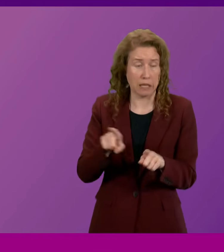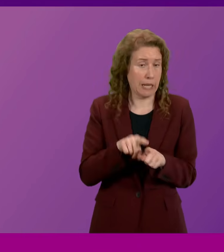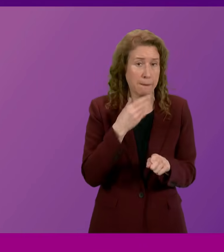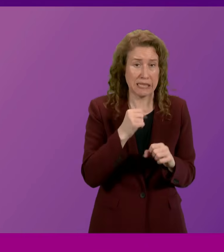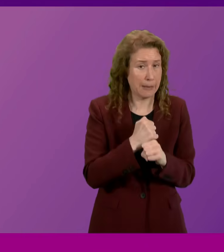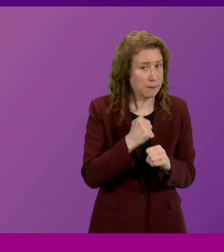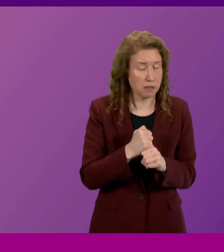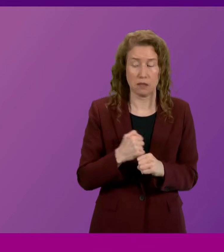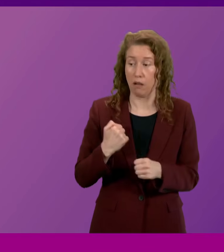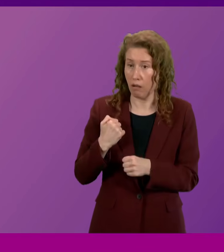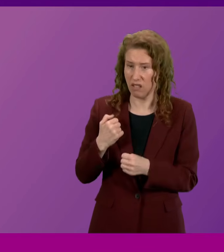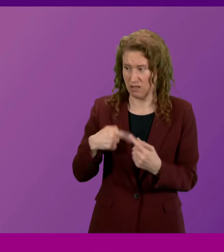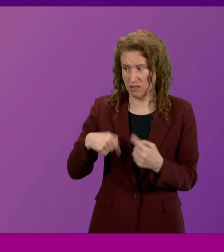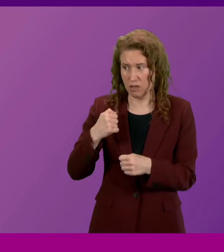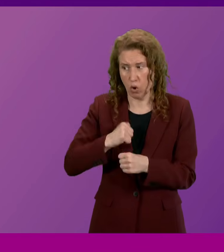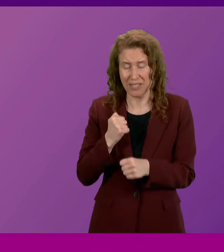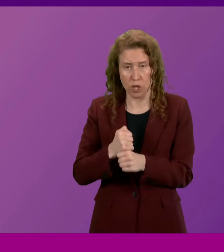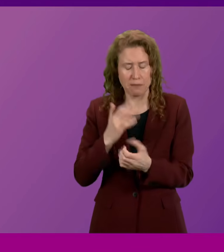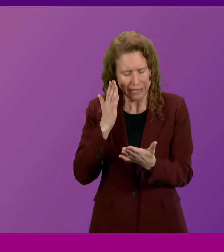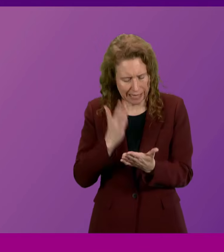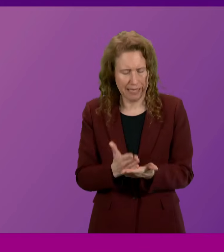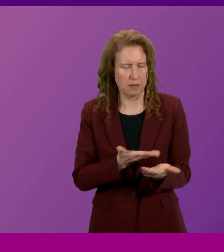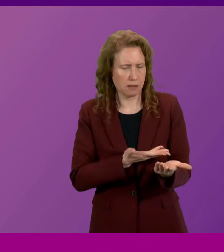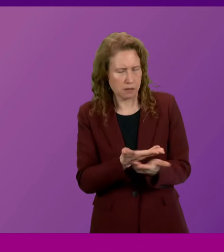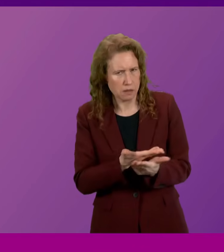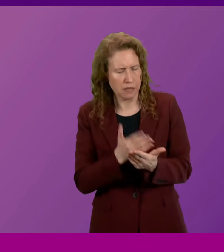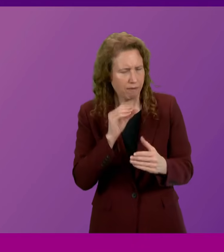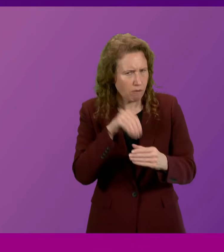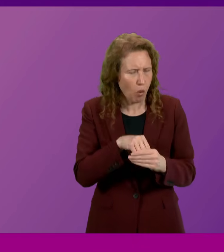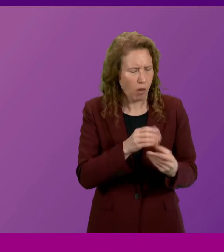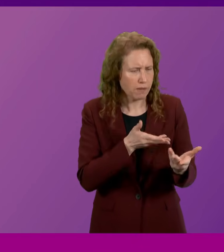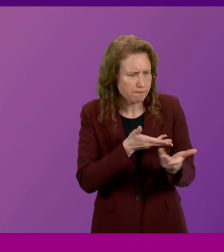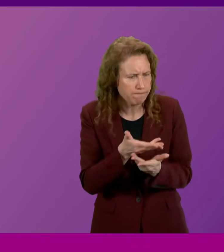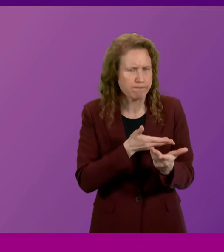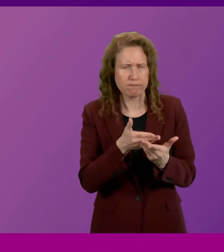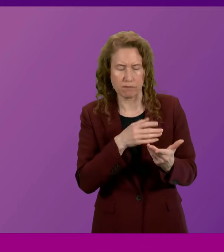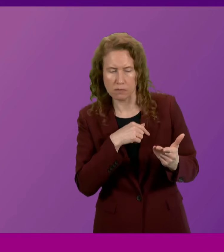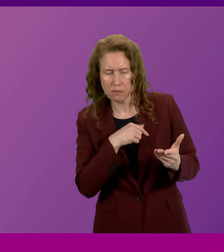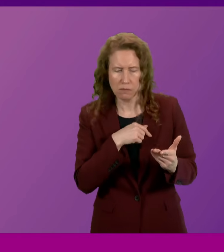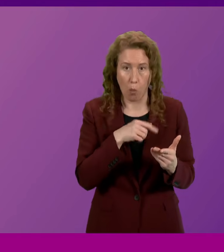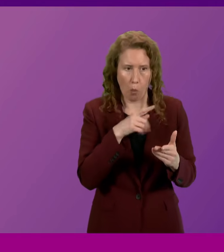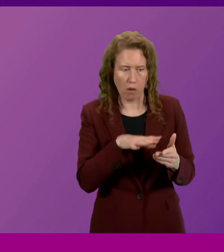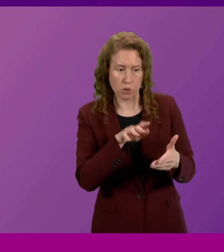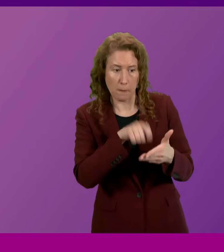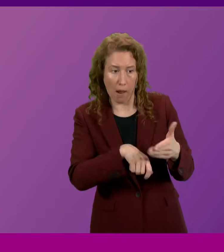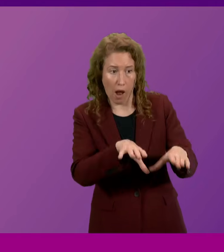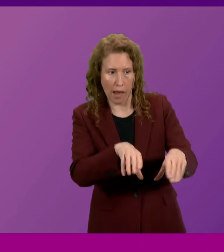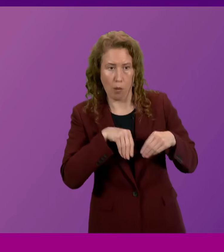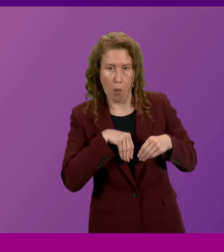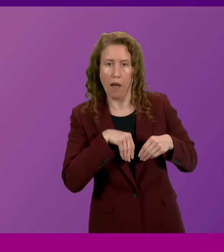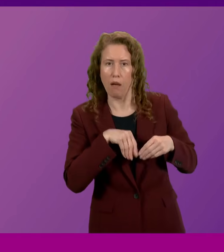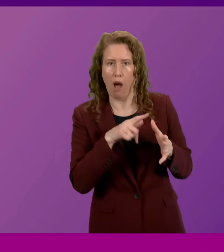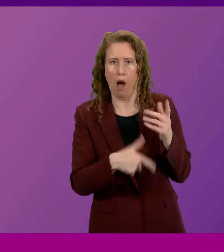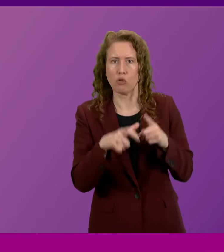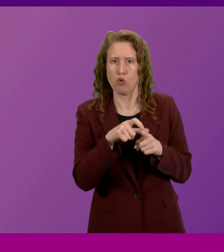Gibson, that the Government is actively engaged in the dialogue to acquire Ardrossan Harbour to enable